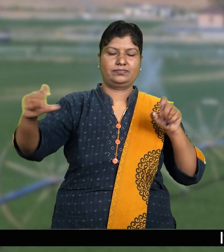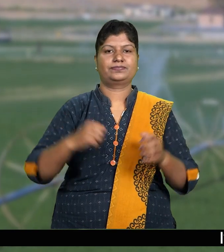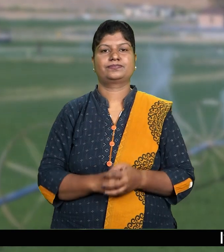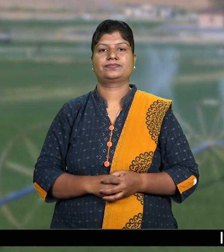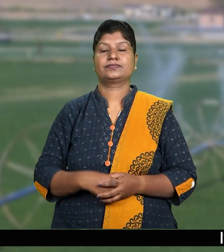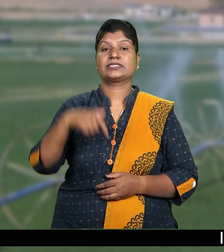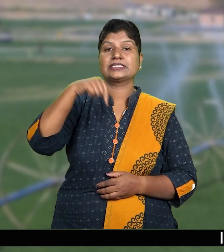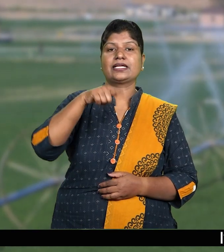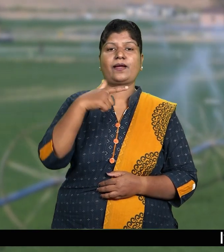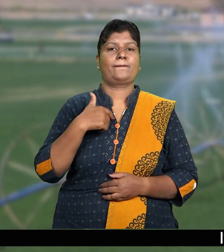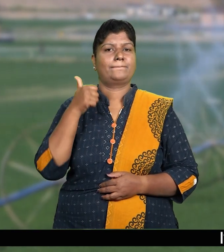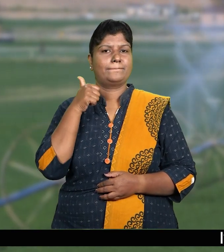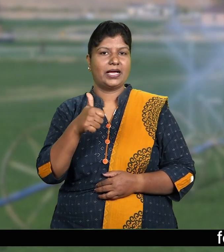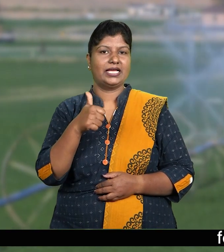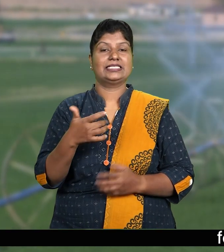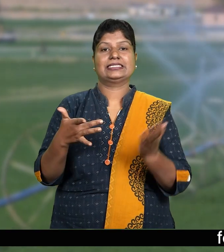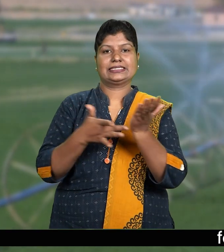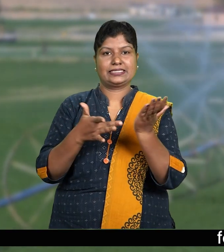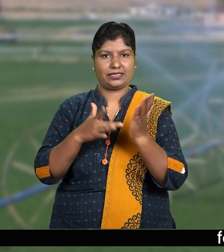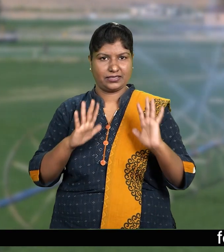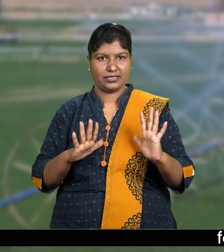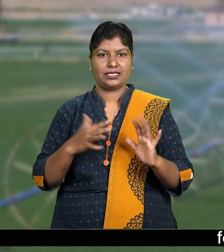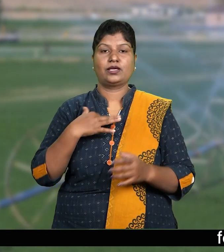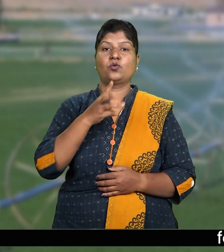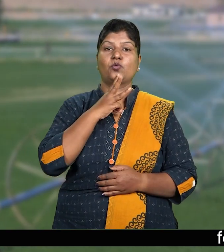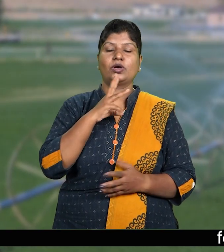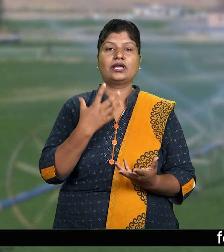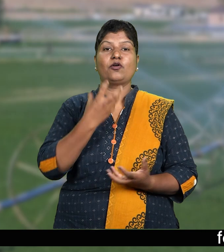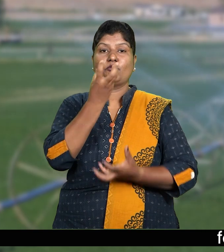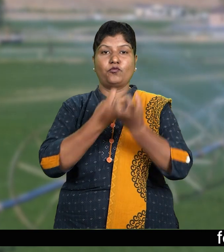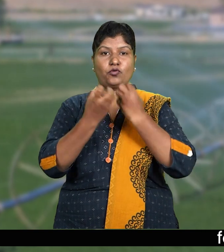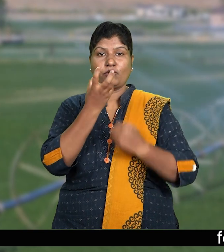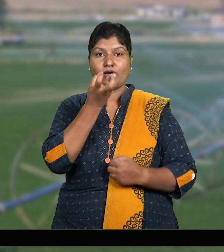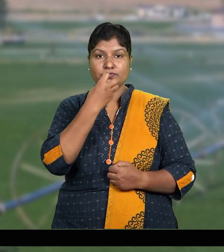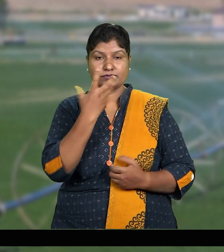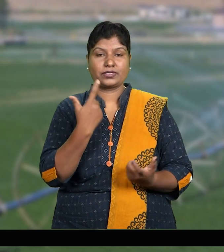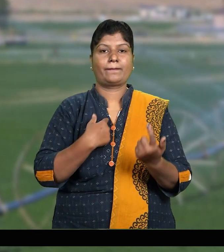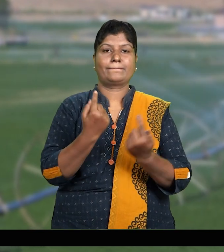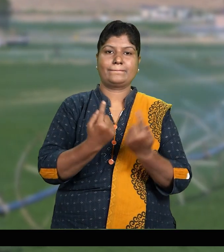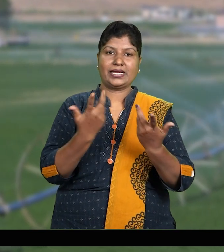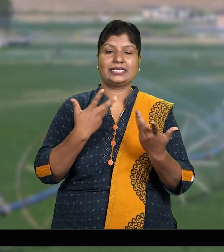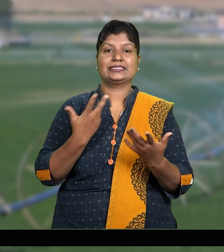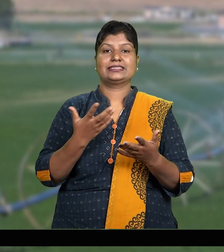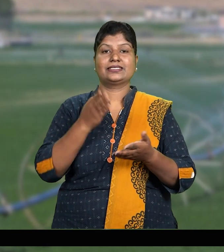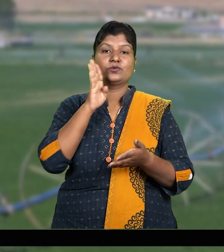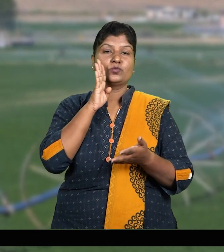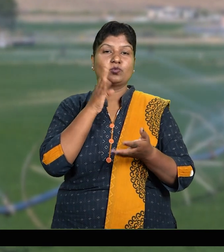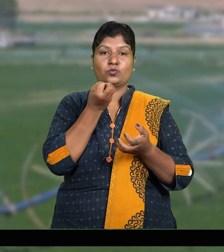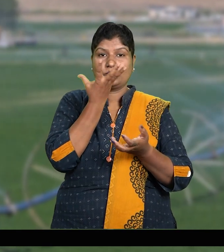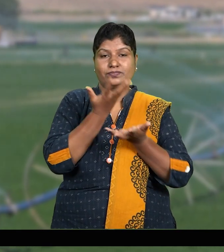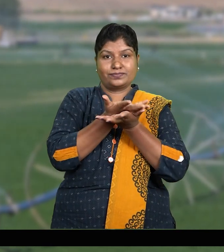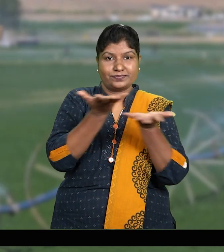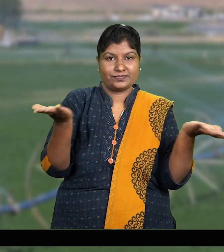It is the best technique for watering fruit plants, gardens,